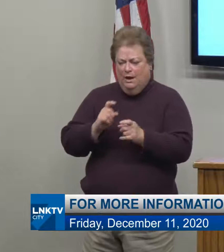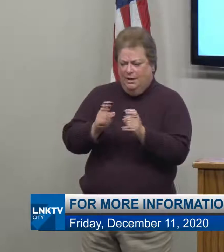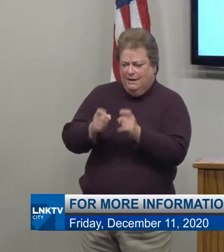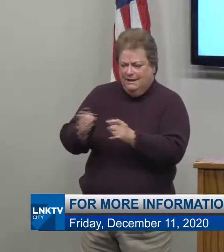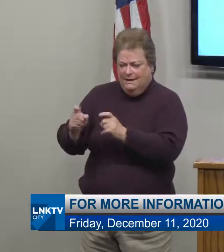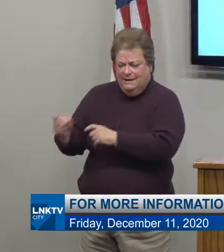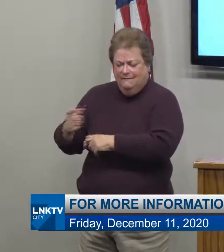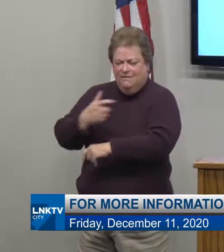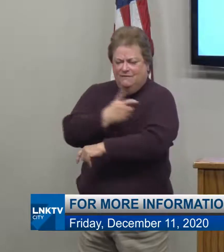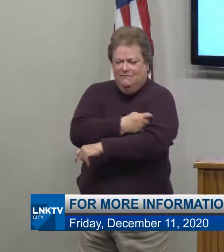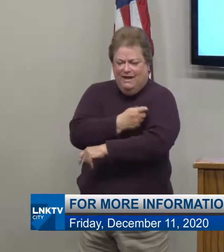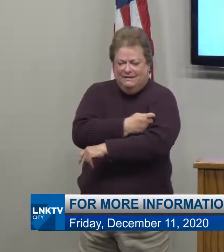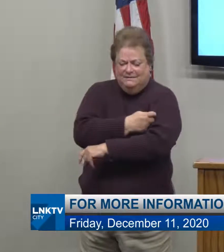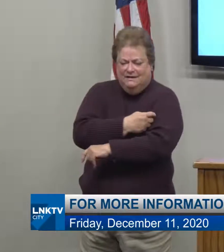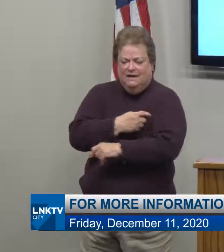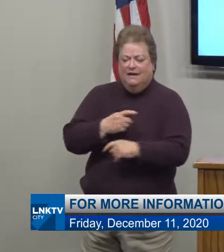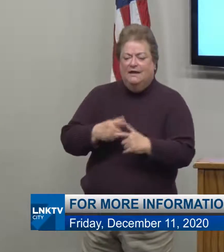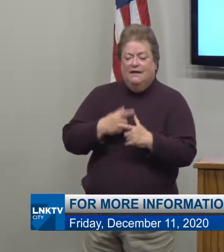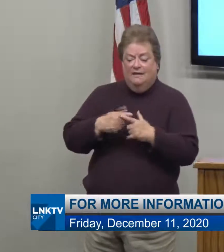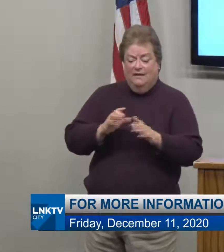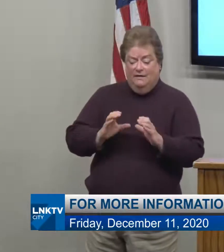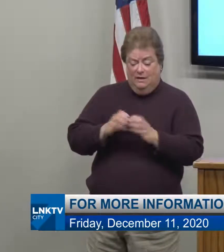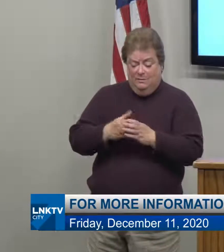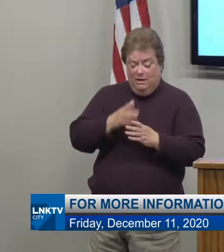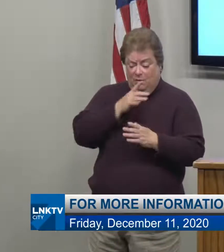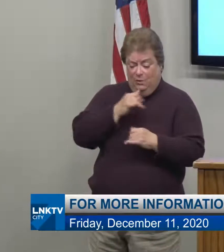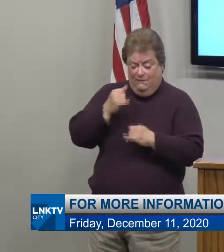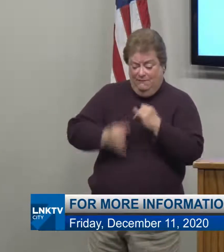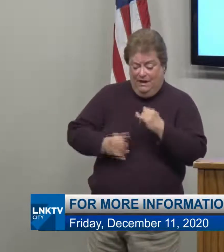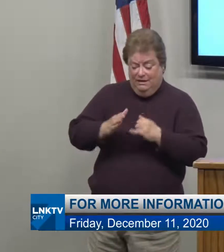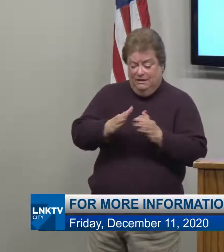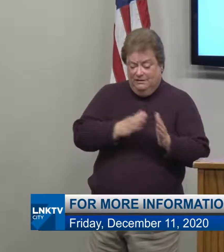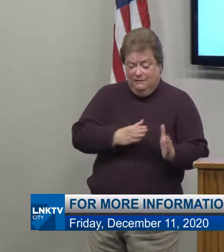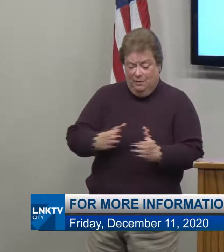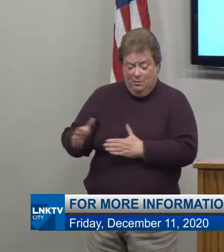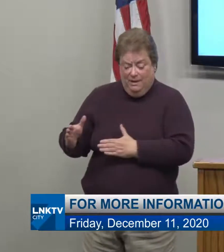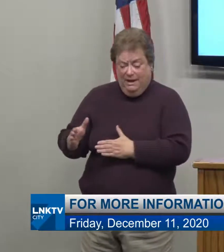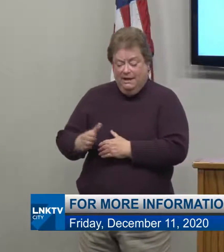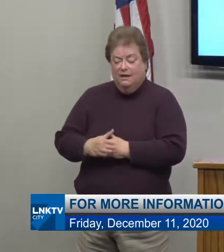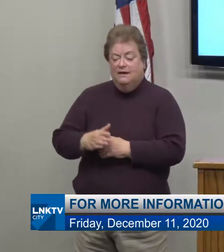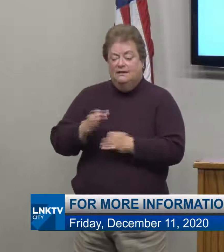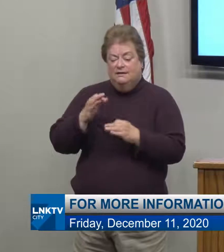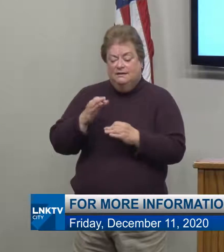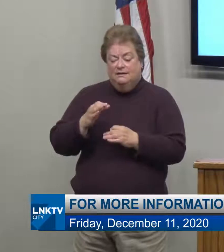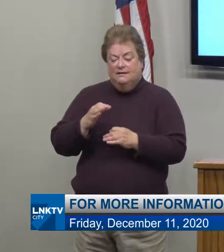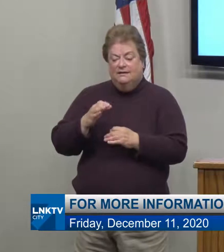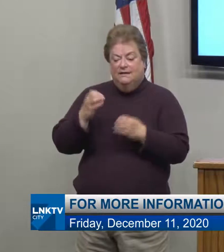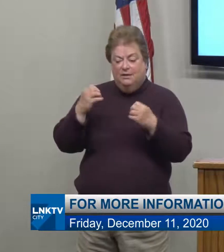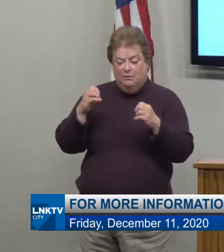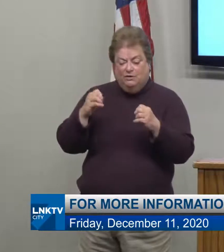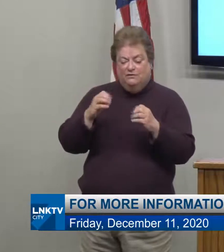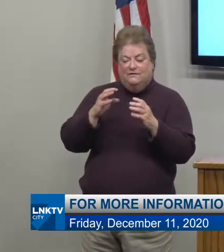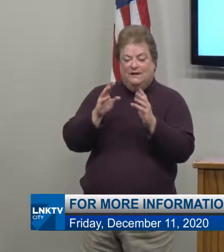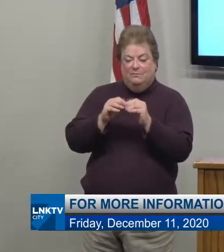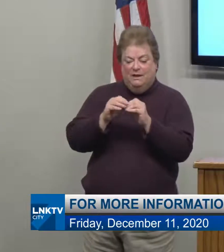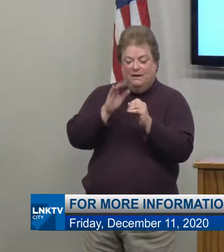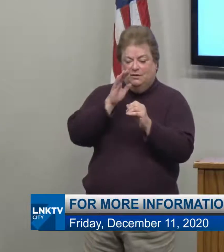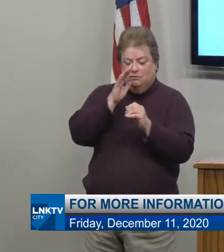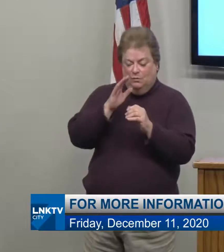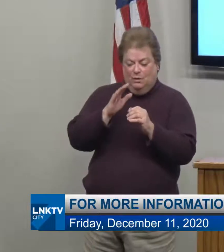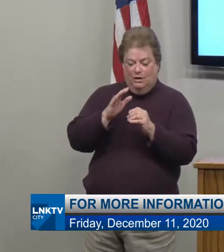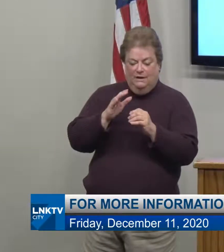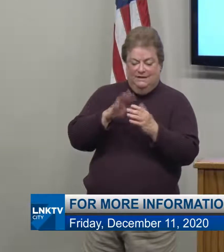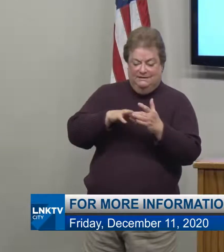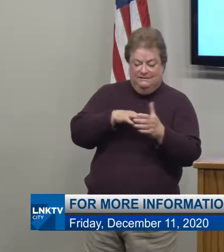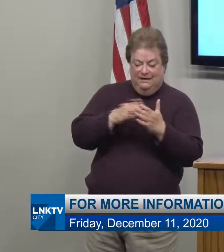if that's the case, the committee finalizes the initial groups receiving it. Emergency meetings are scheduled for today